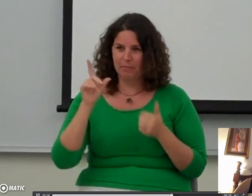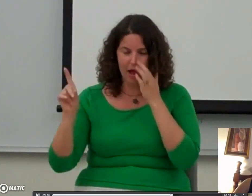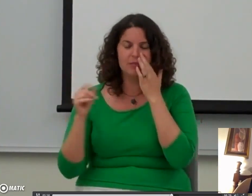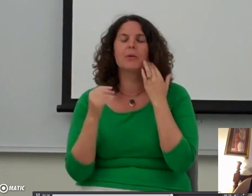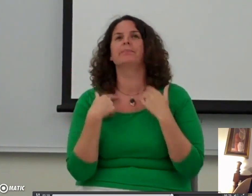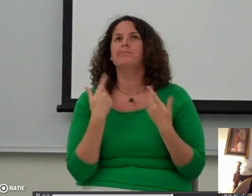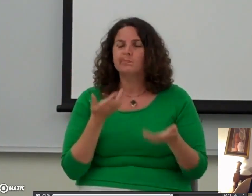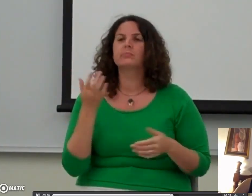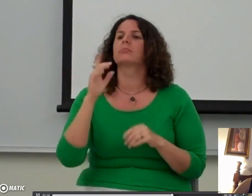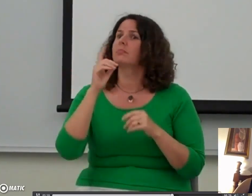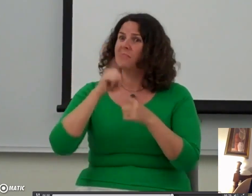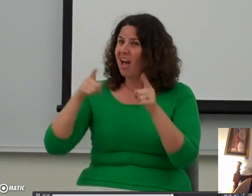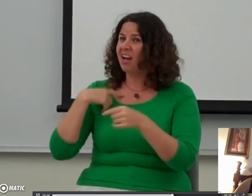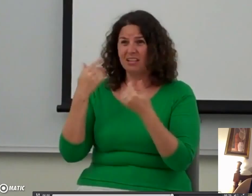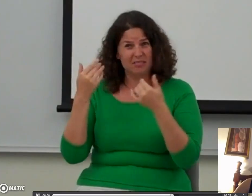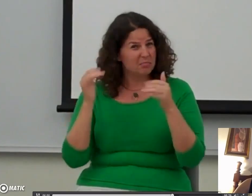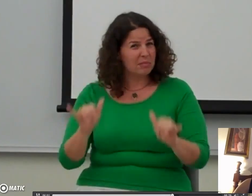And, I just only had like a little thin blanket.